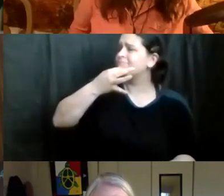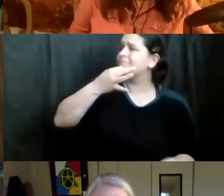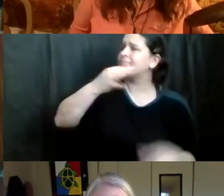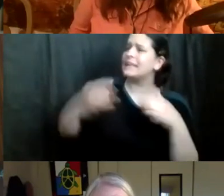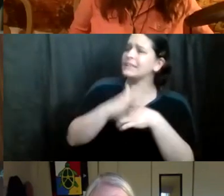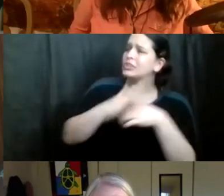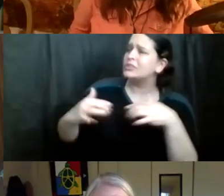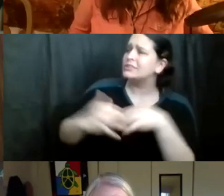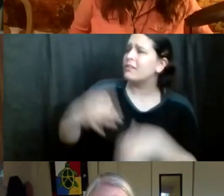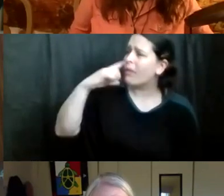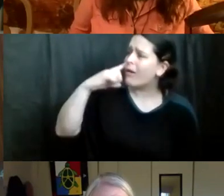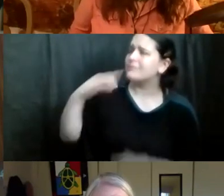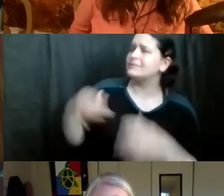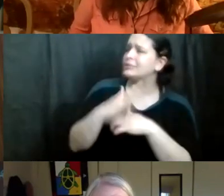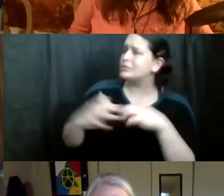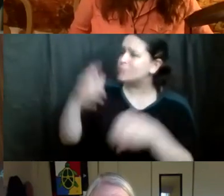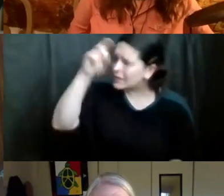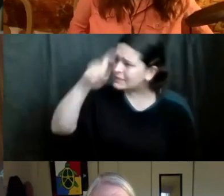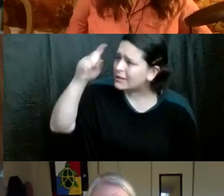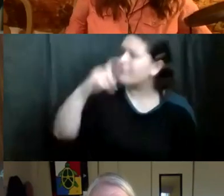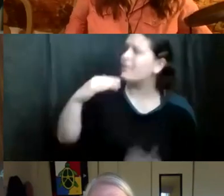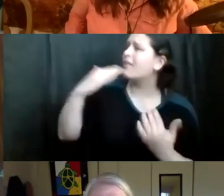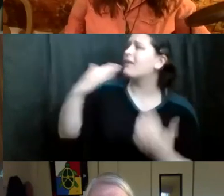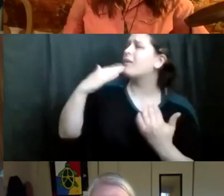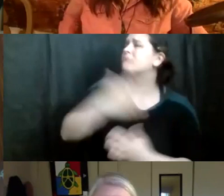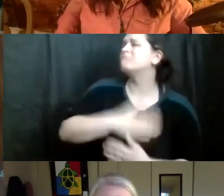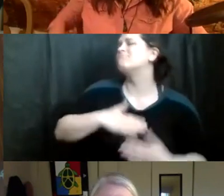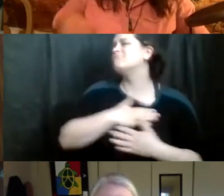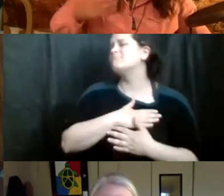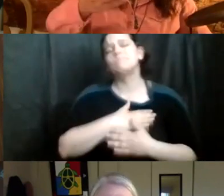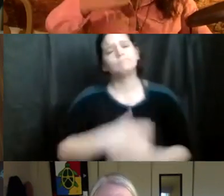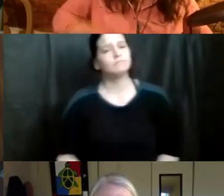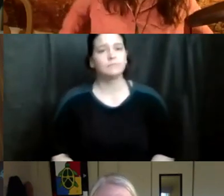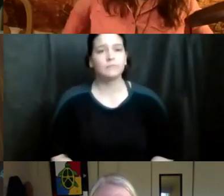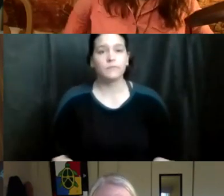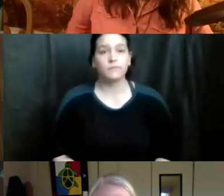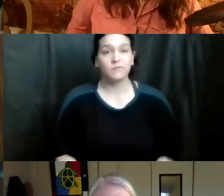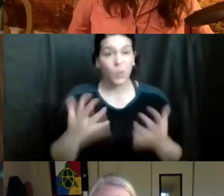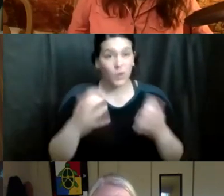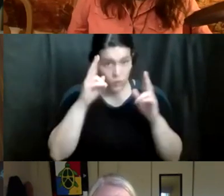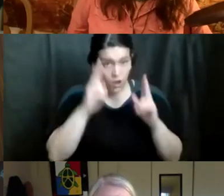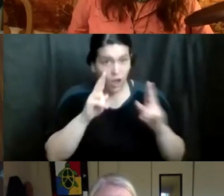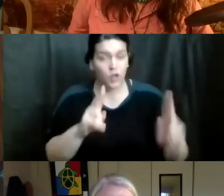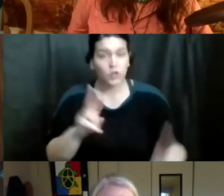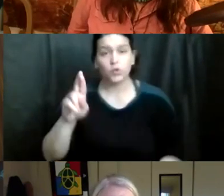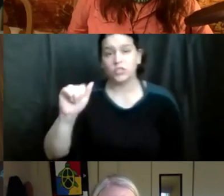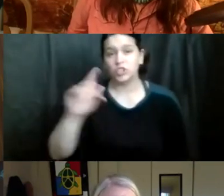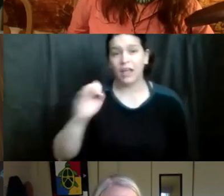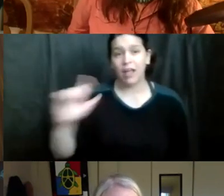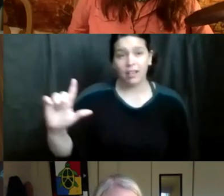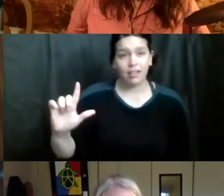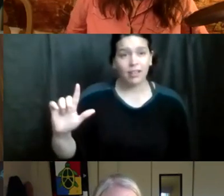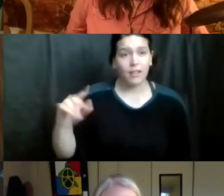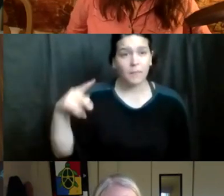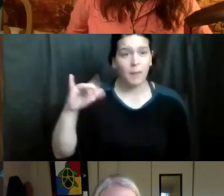So ththank you and appreciation. Yeah, and also want to honor our sister Rachelle Pablo from the Navajo Nation.